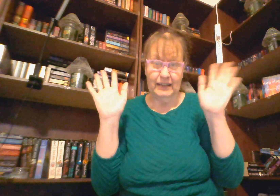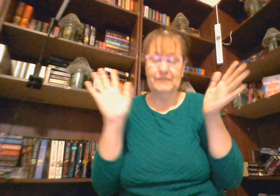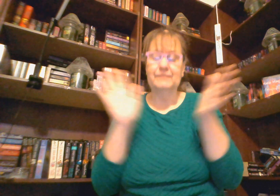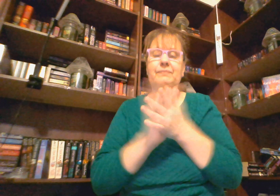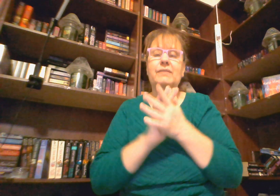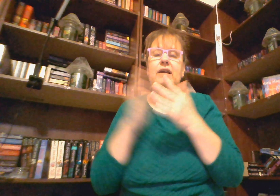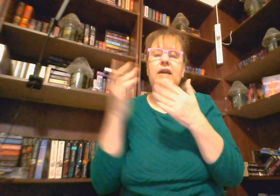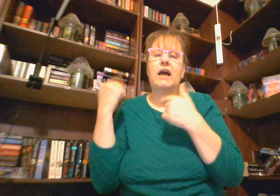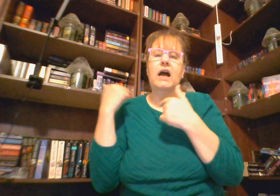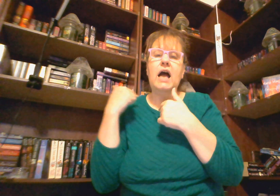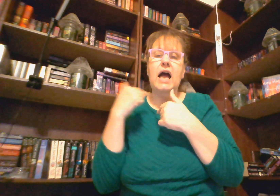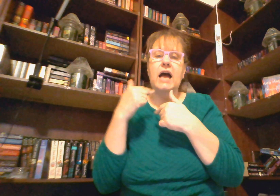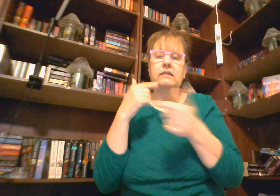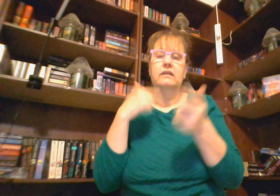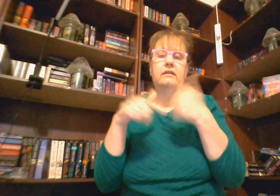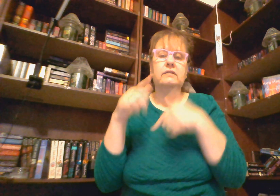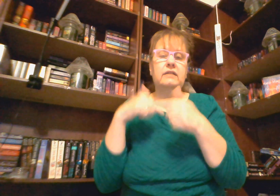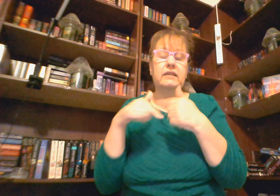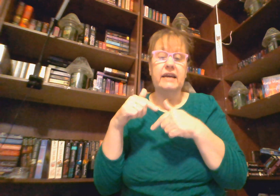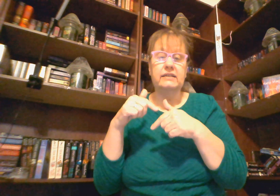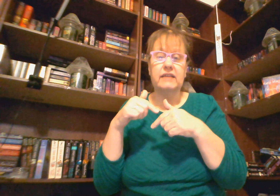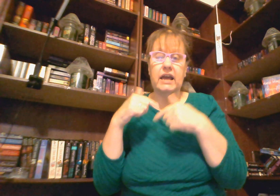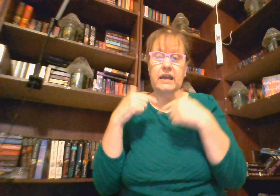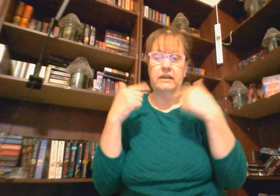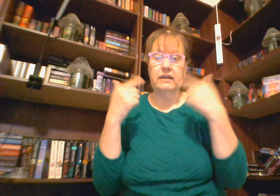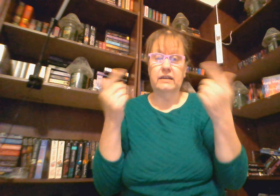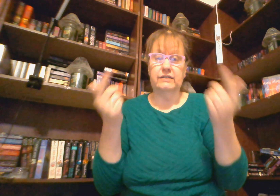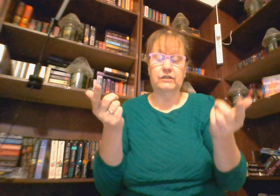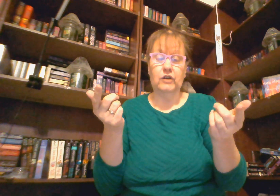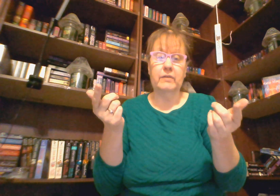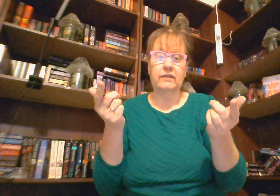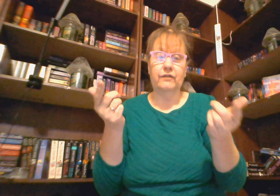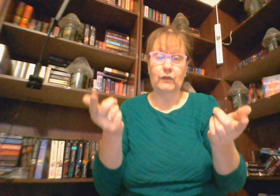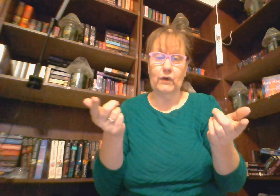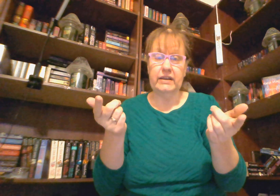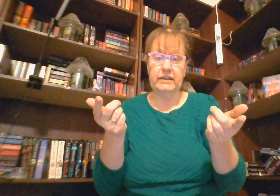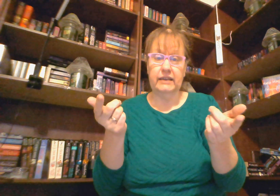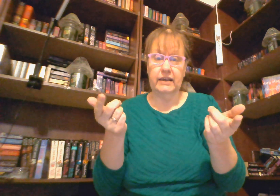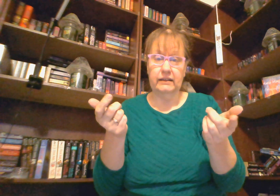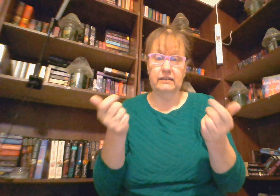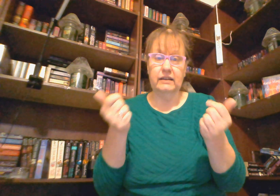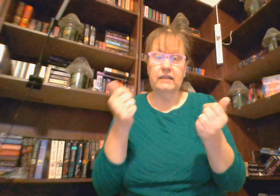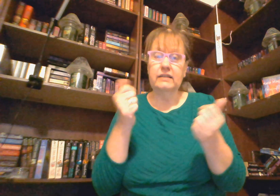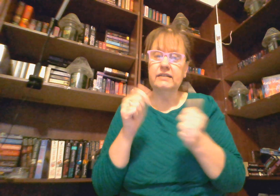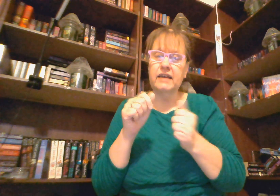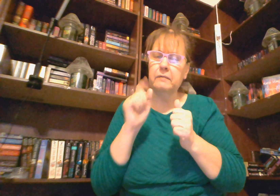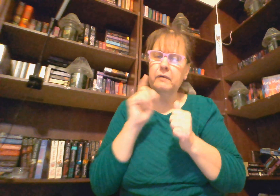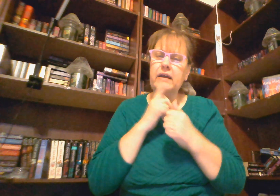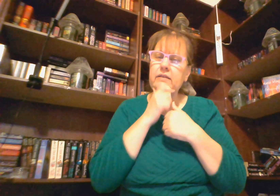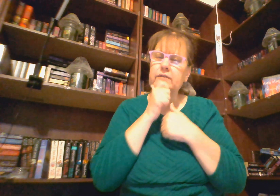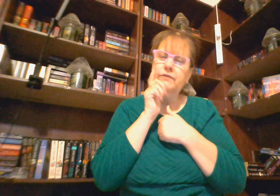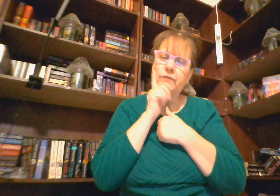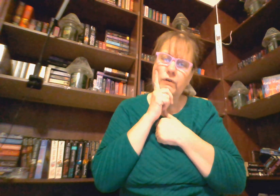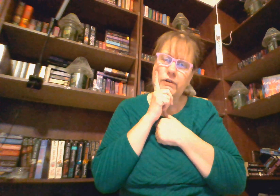alive. And the next day, it's determined that Floyd is killed the same way that